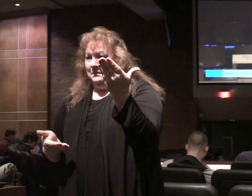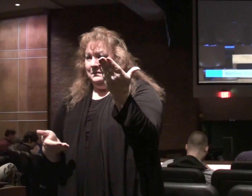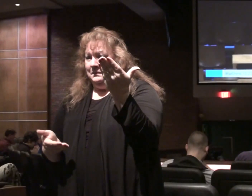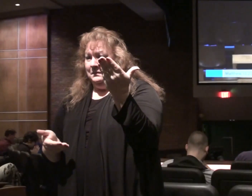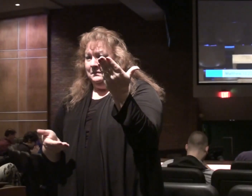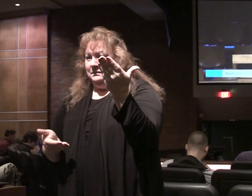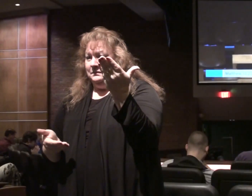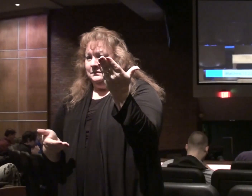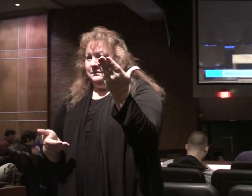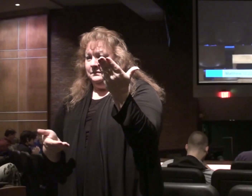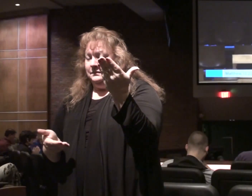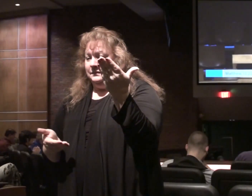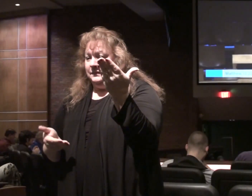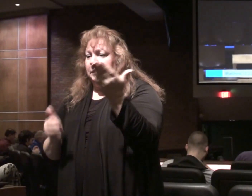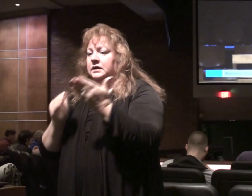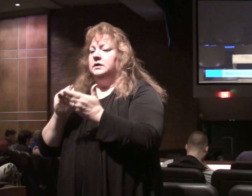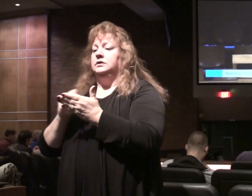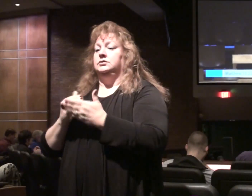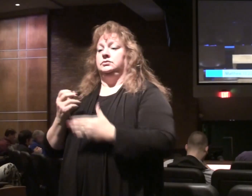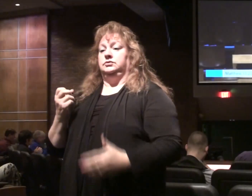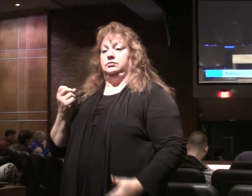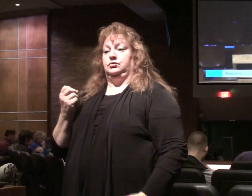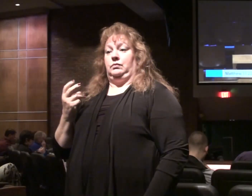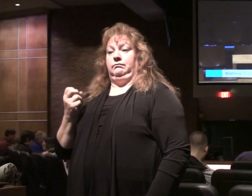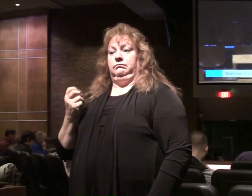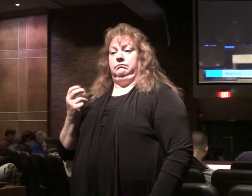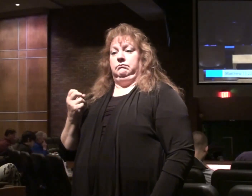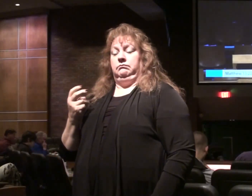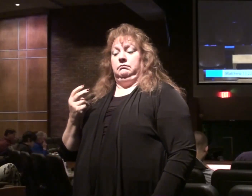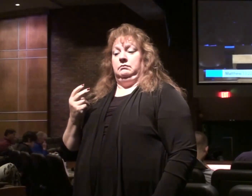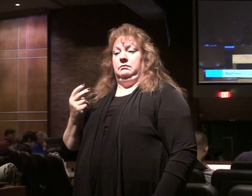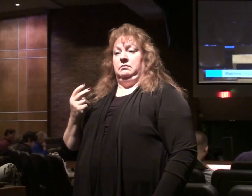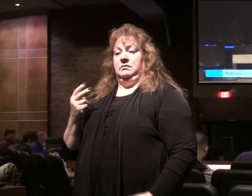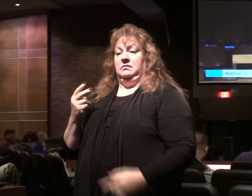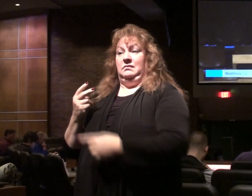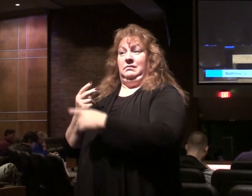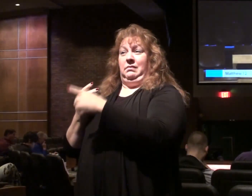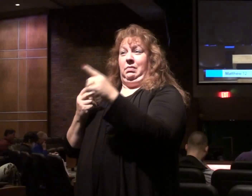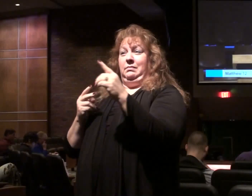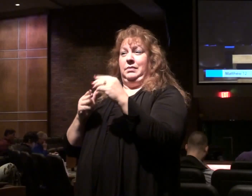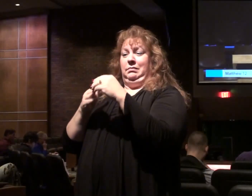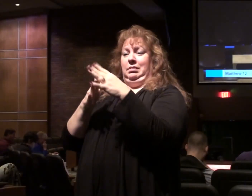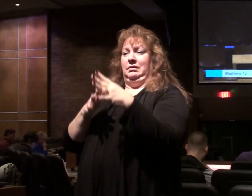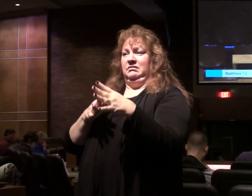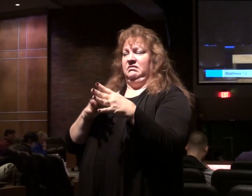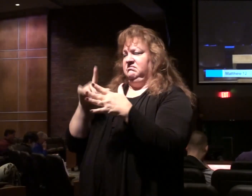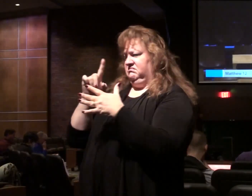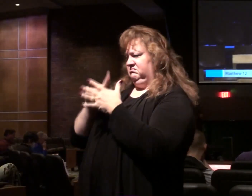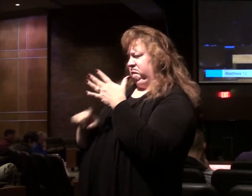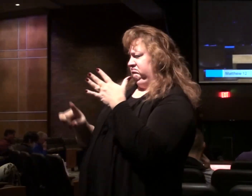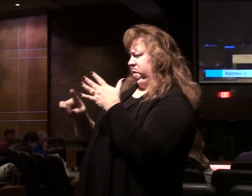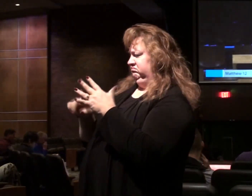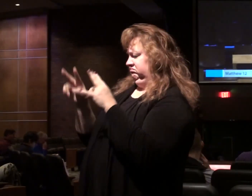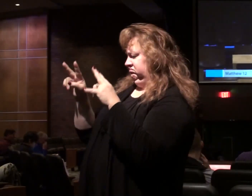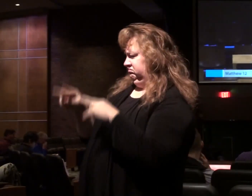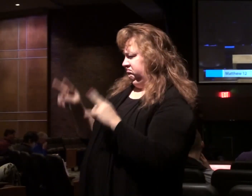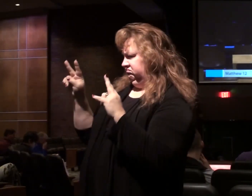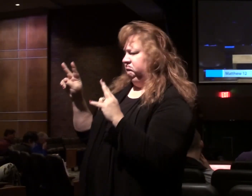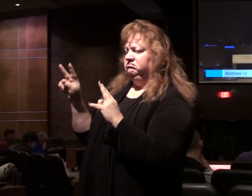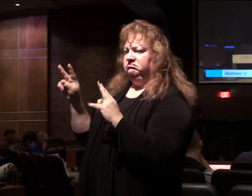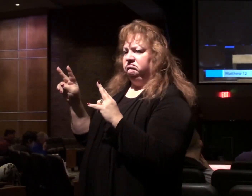When you come to chapter 12, some of the leaders of the nations express their criticism of Christ and